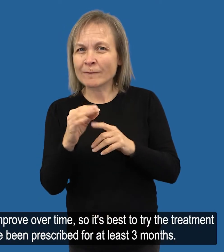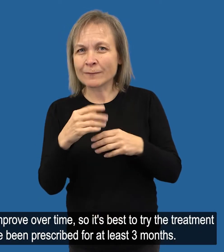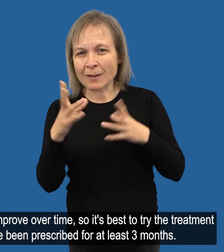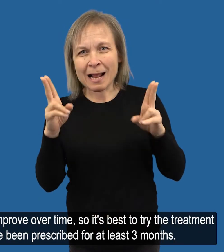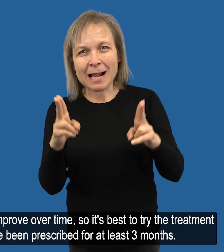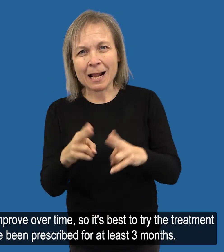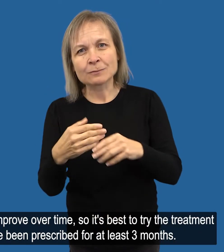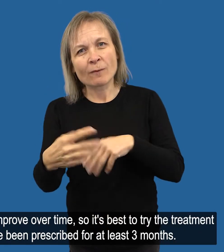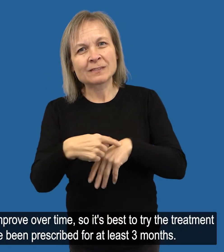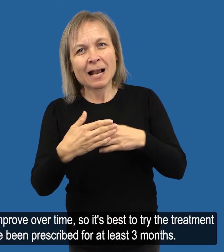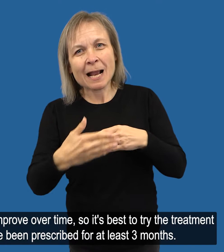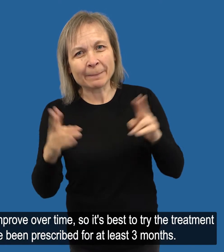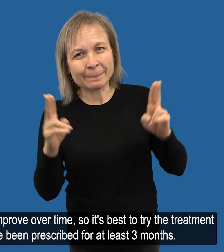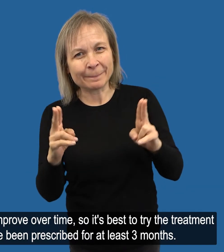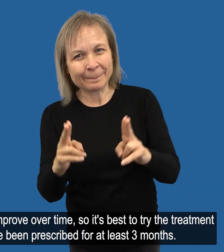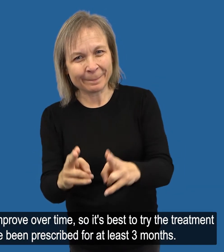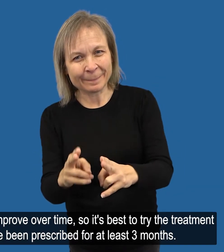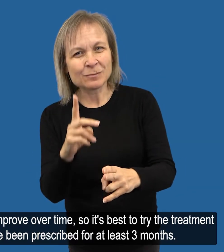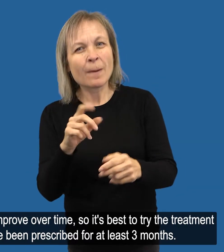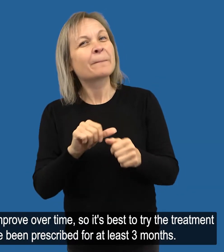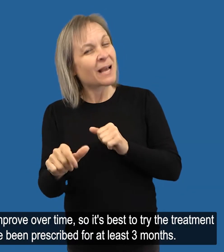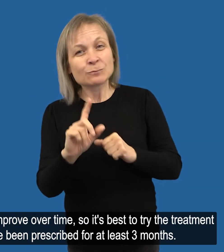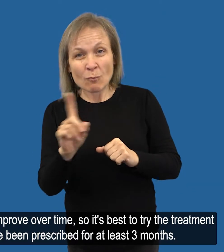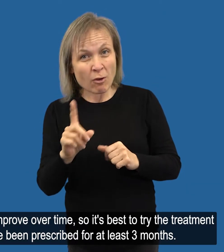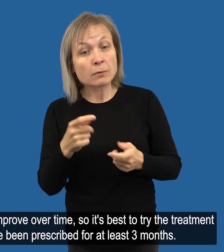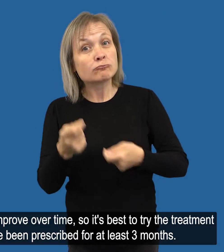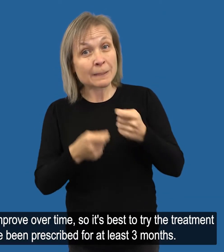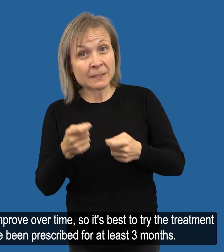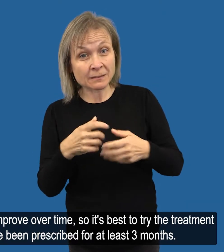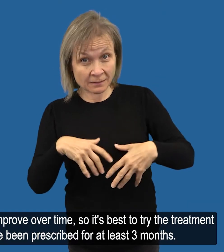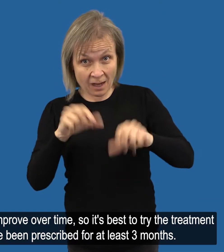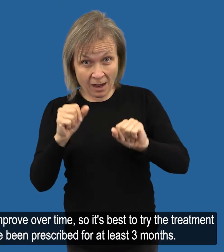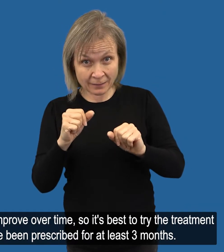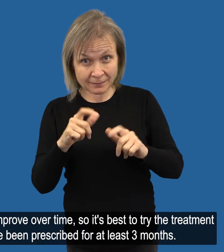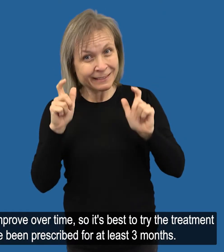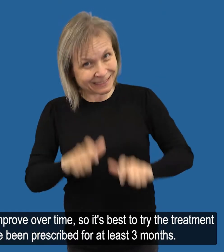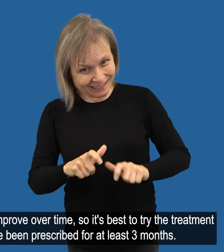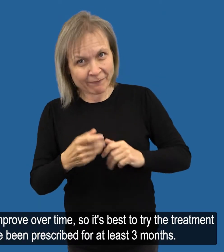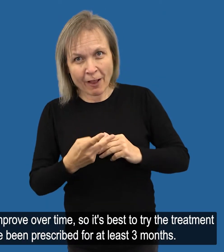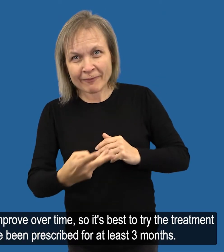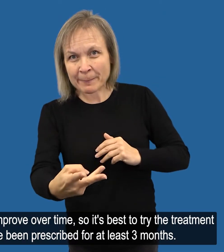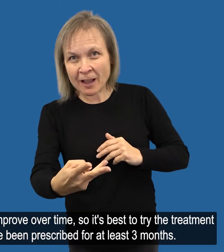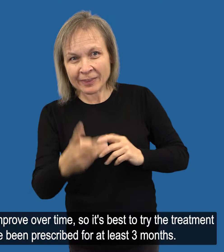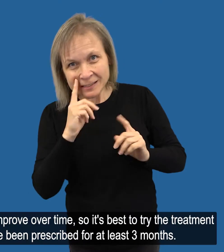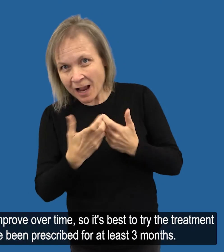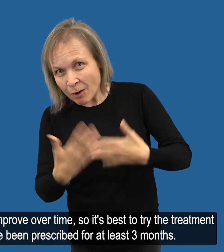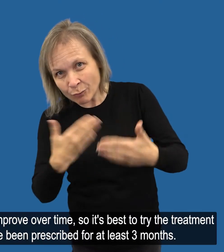Side effects usually improve over time, so it's best to try the treatment plan you have been prescribed for at least 3 months.